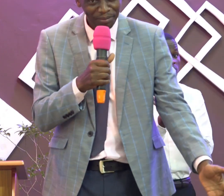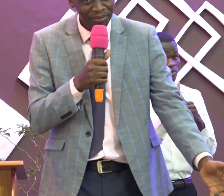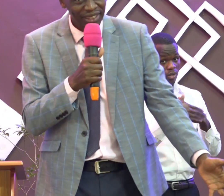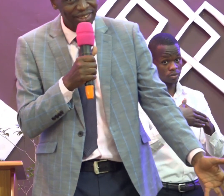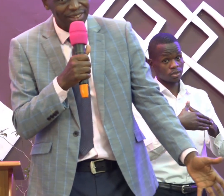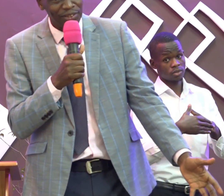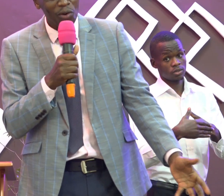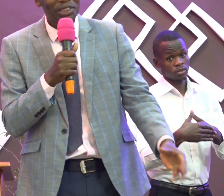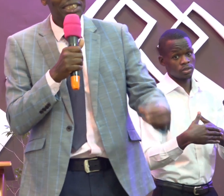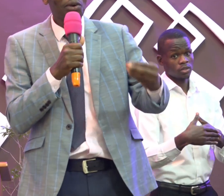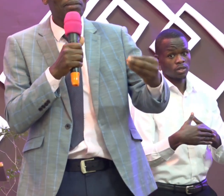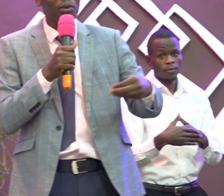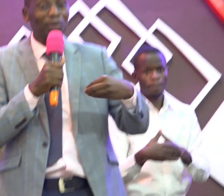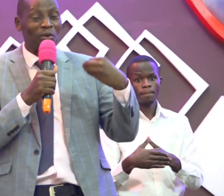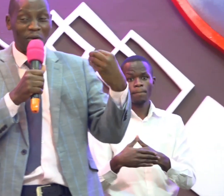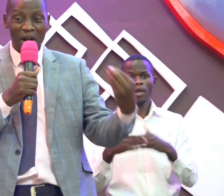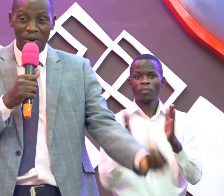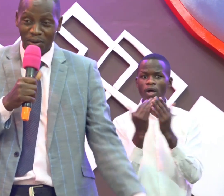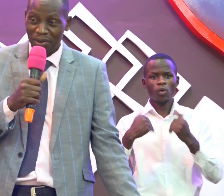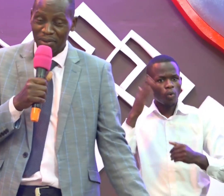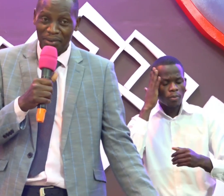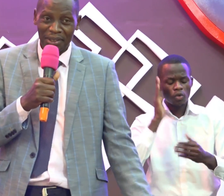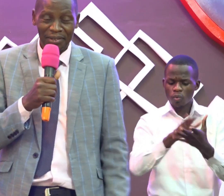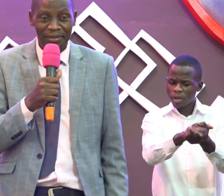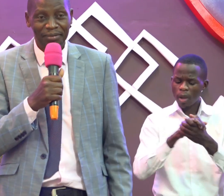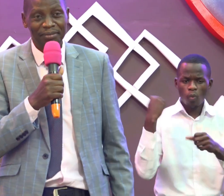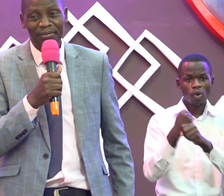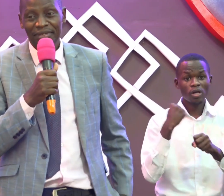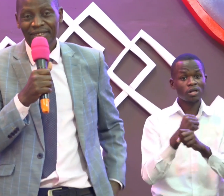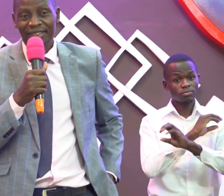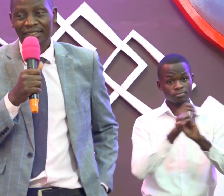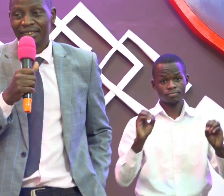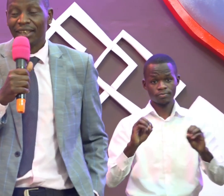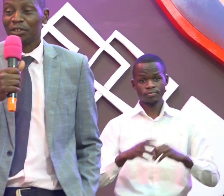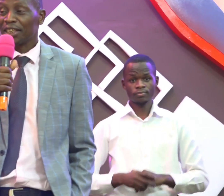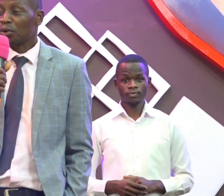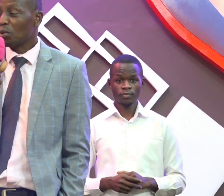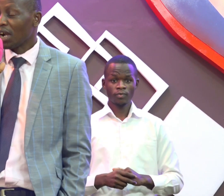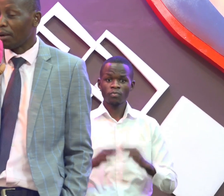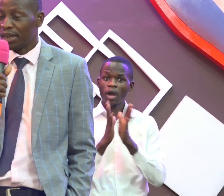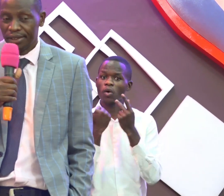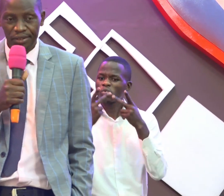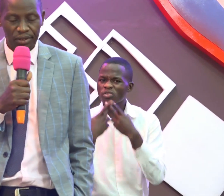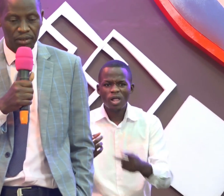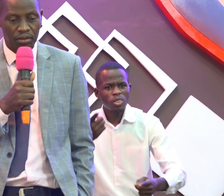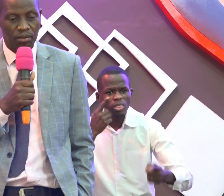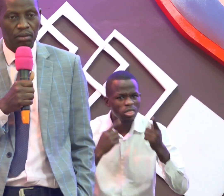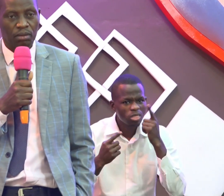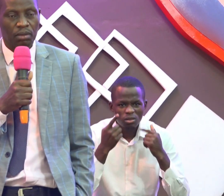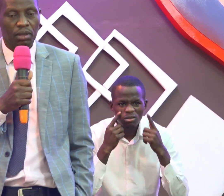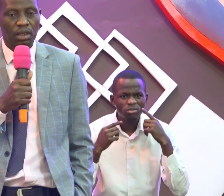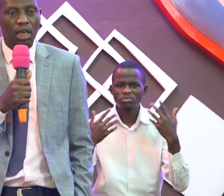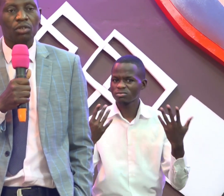a time of lockdown. Omusajja wo mmanyi omulimu gwa gwao. You know your husband is already off work. Kati otandika okukaaba. And you